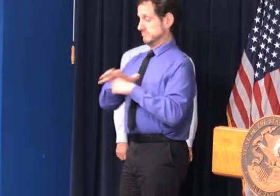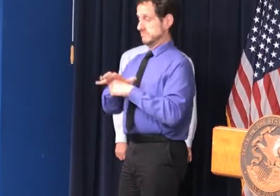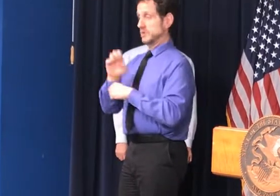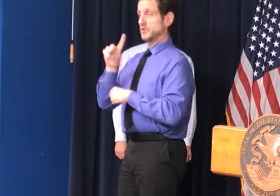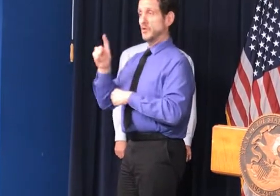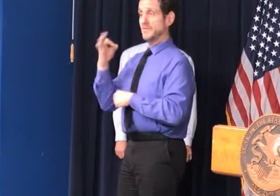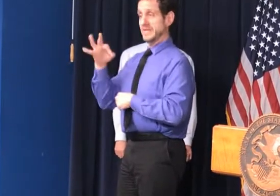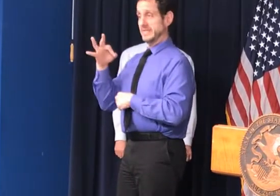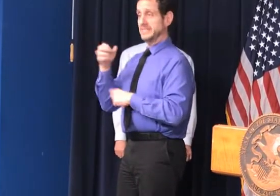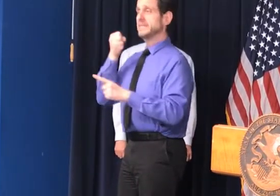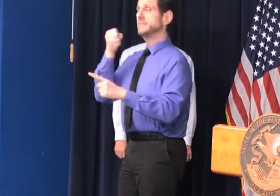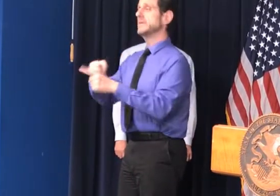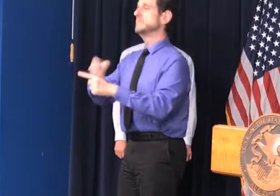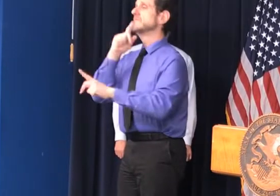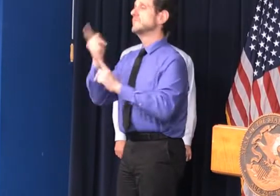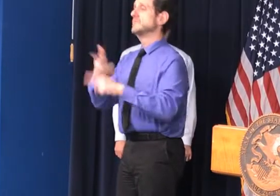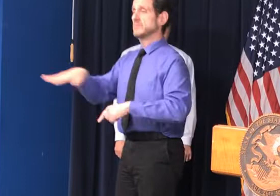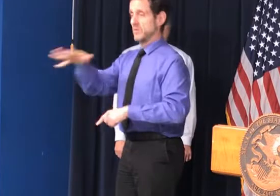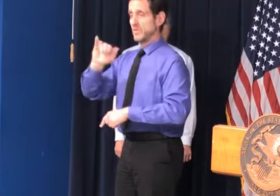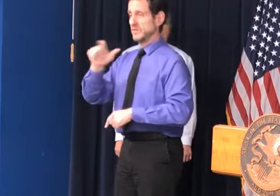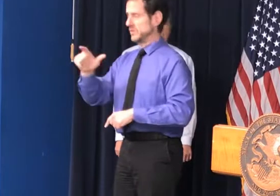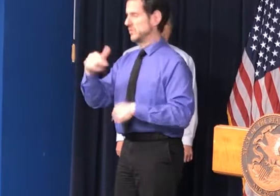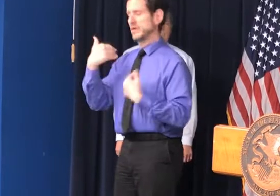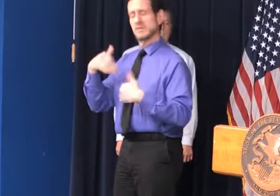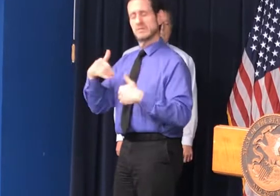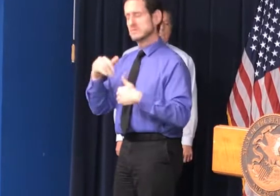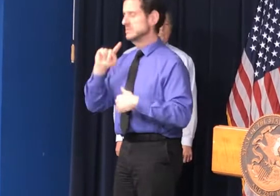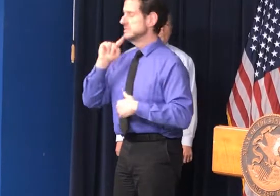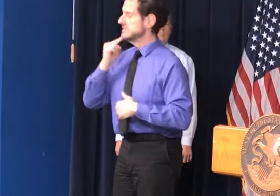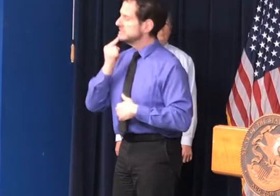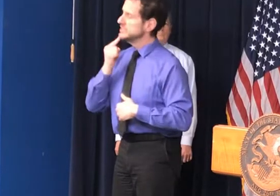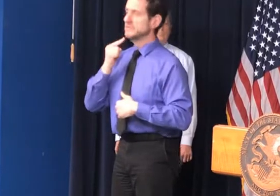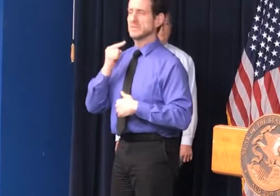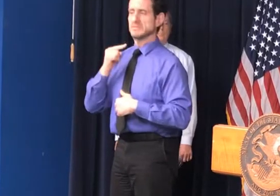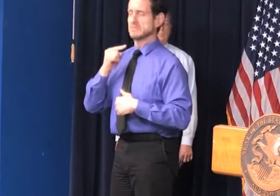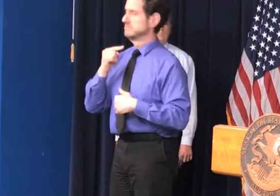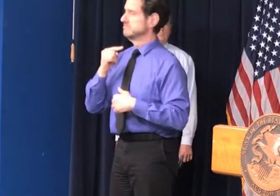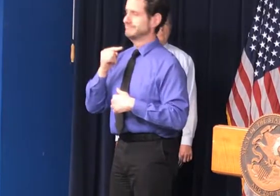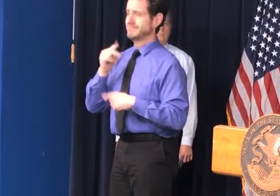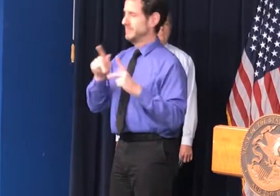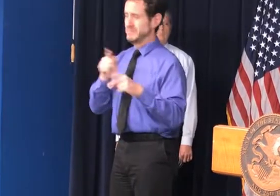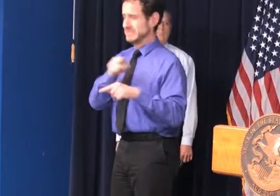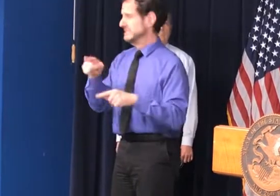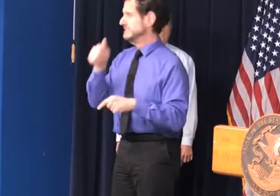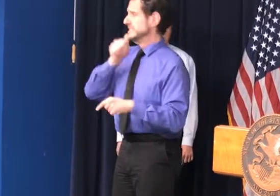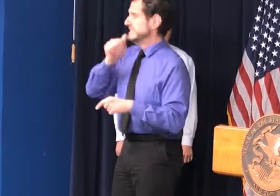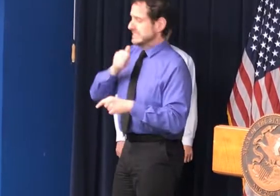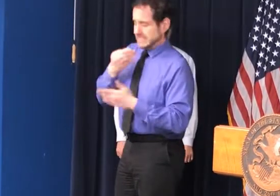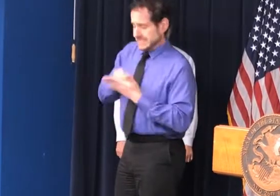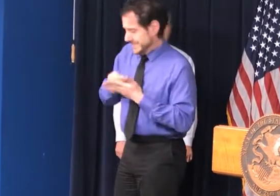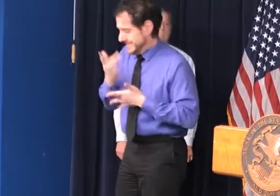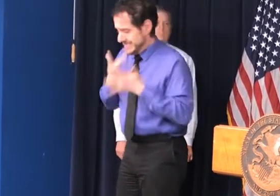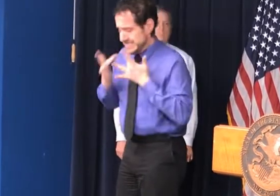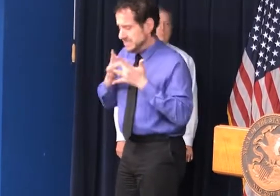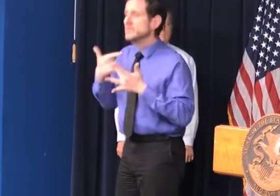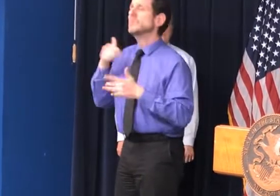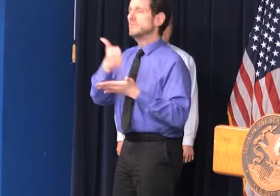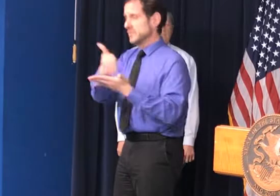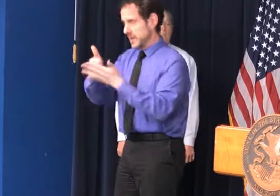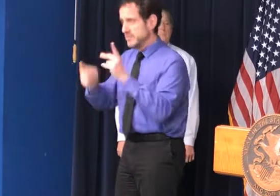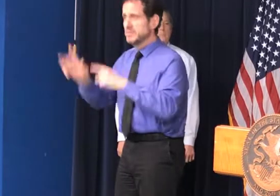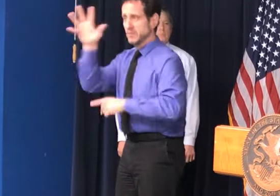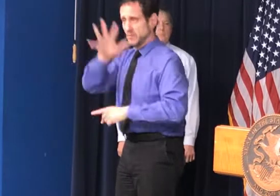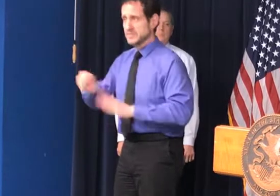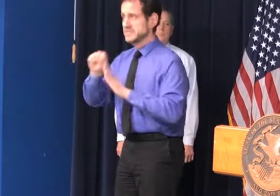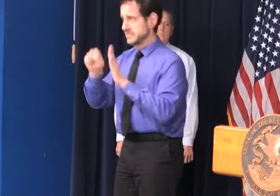and livelihoods will be significant. So we must take every action possible to help people all across our